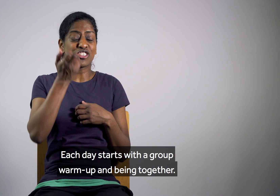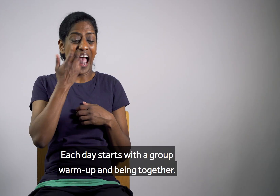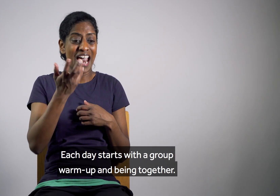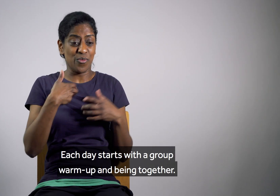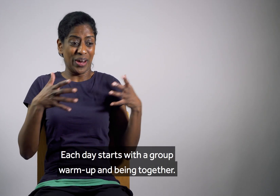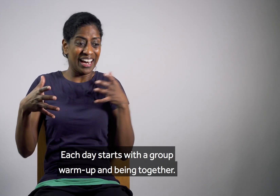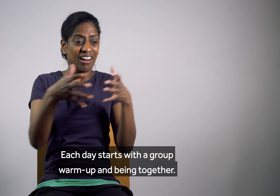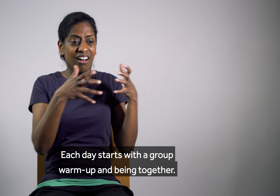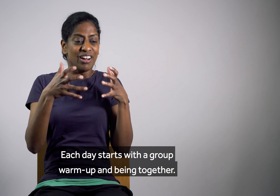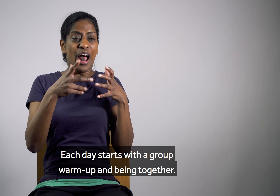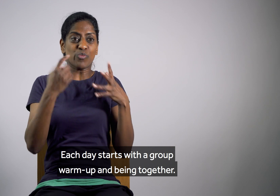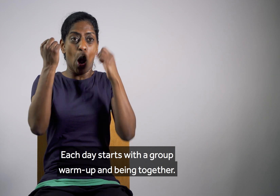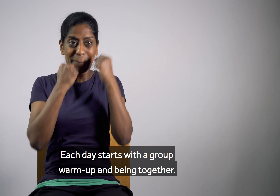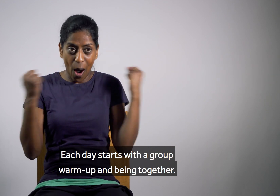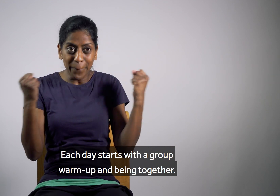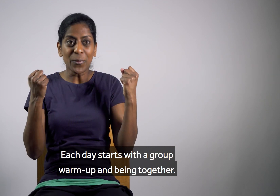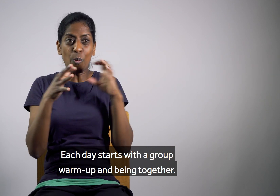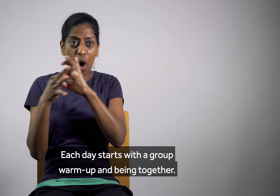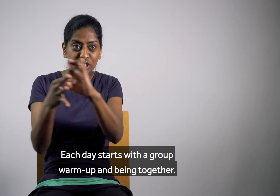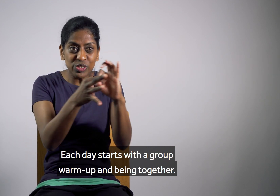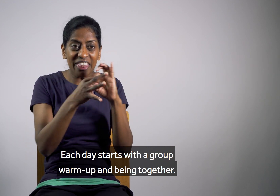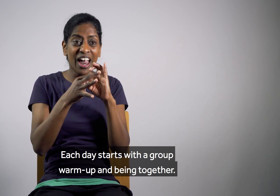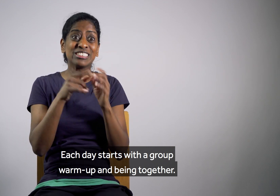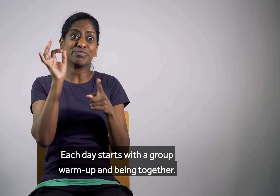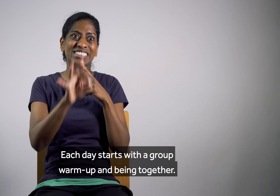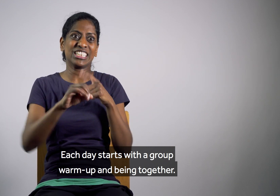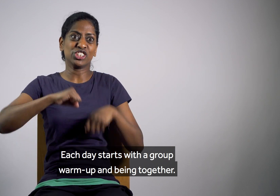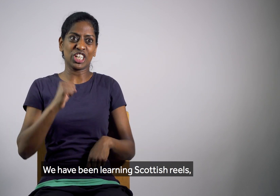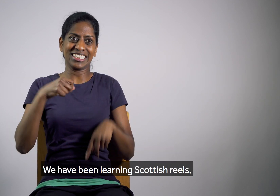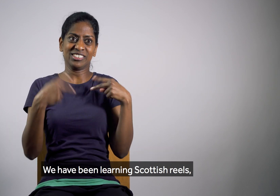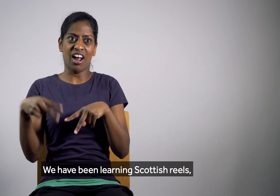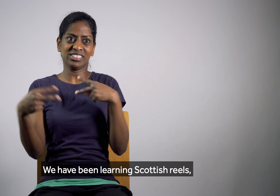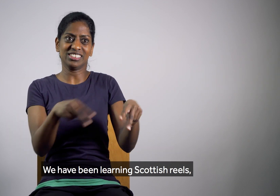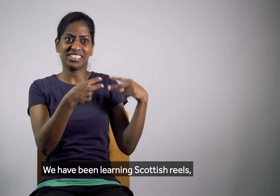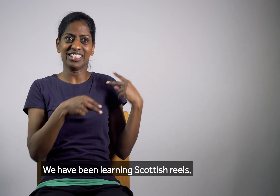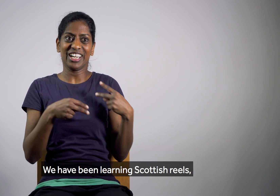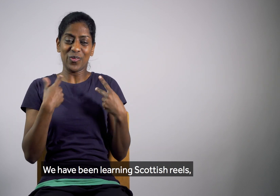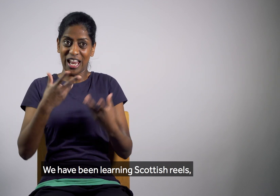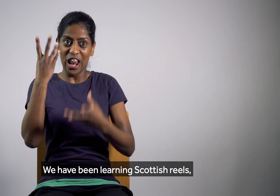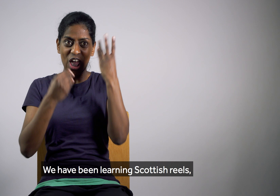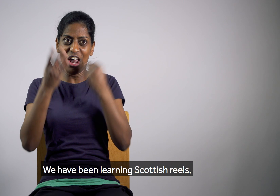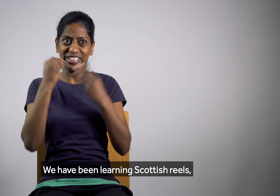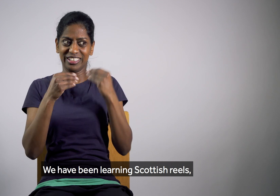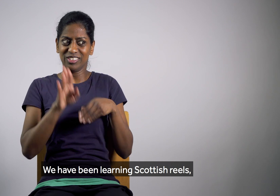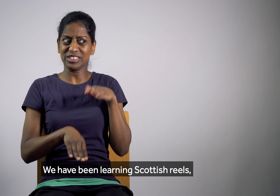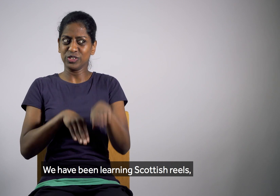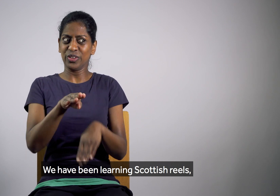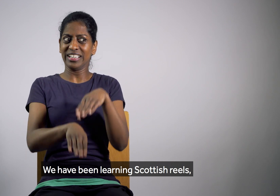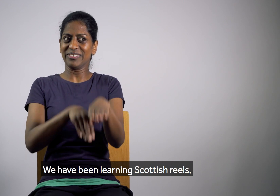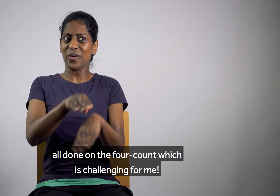Each day starts with a group warm-up and being together. We've been learning Scottish Reels, all